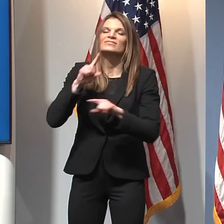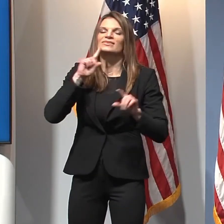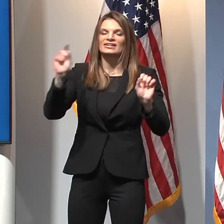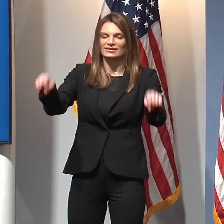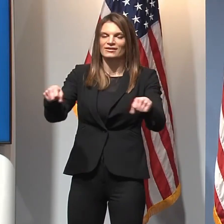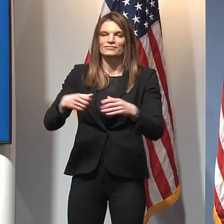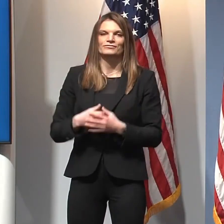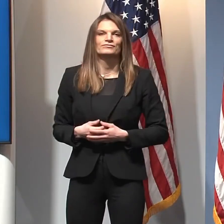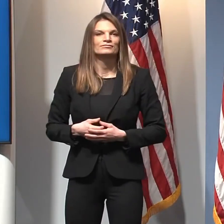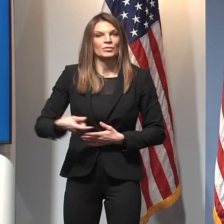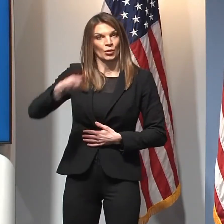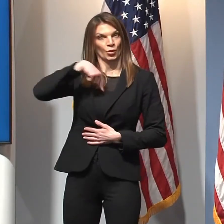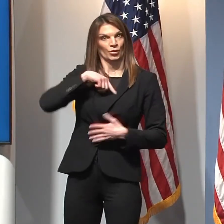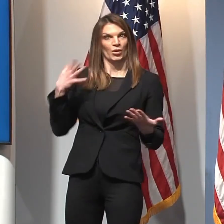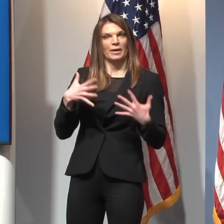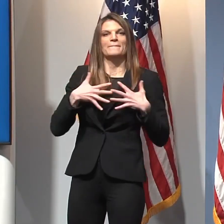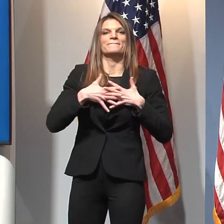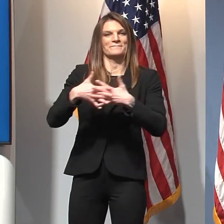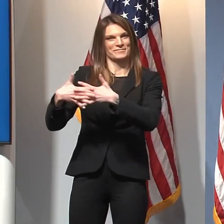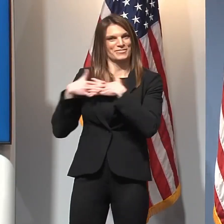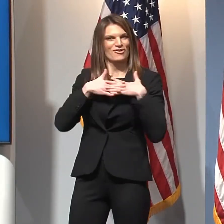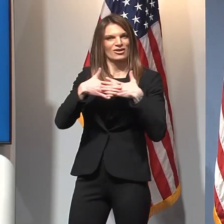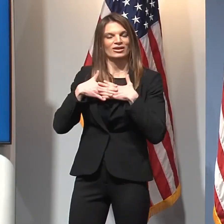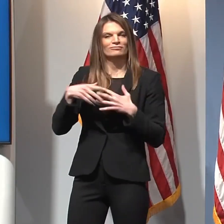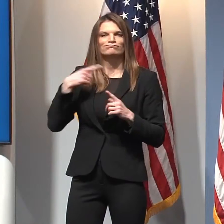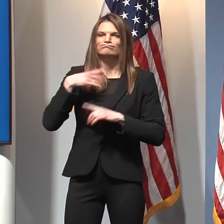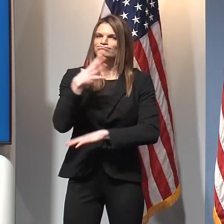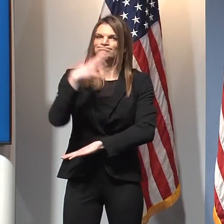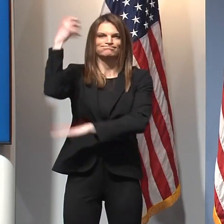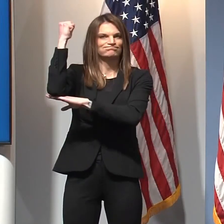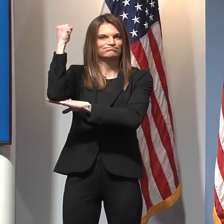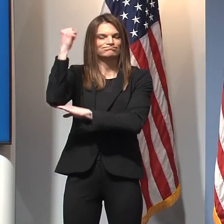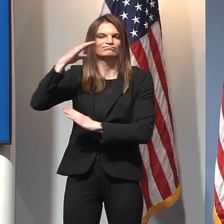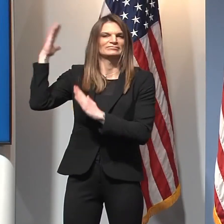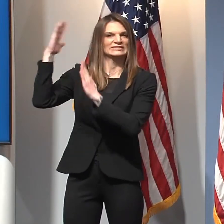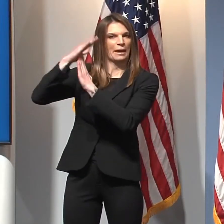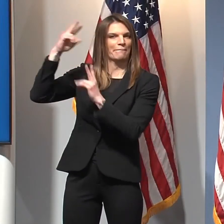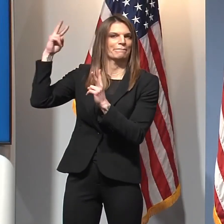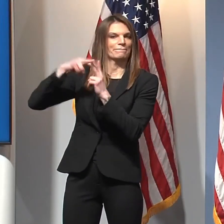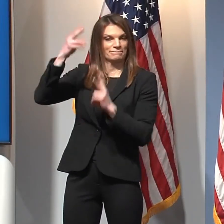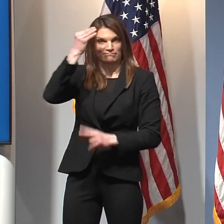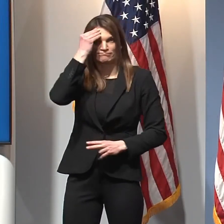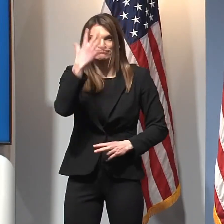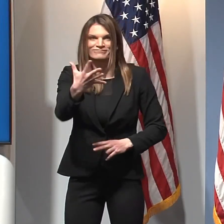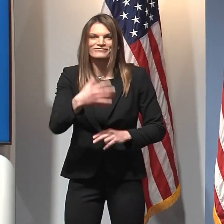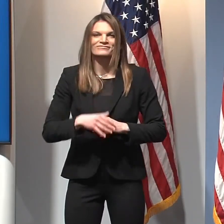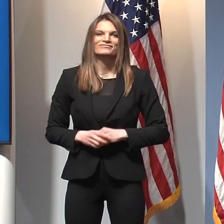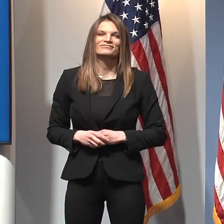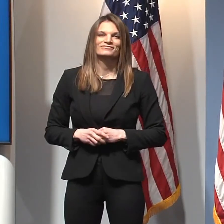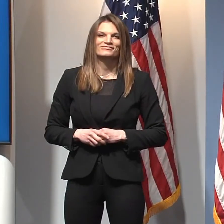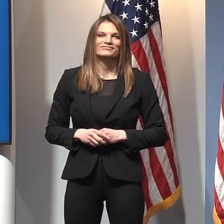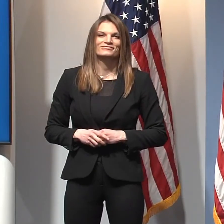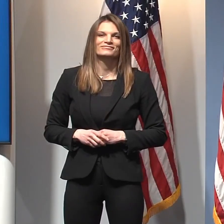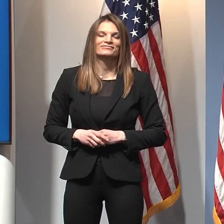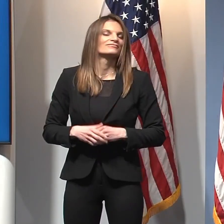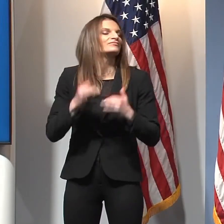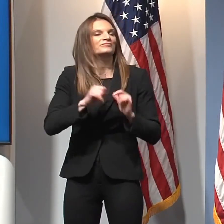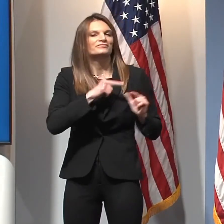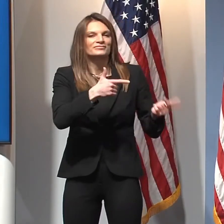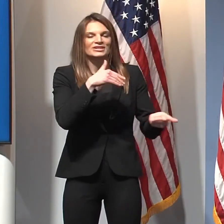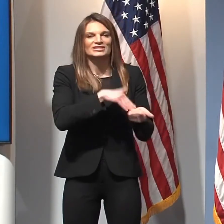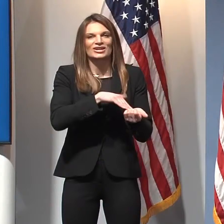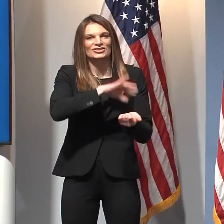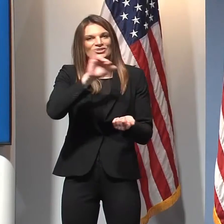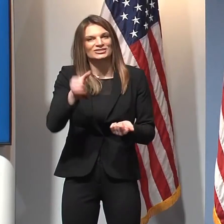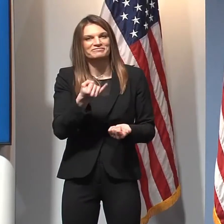forward. We're America, second to none, and we own the finish line. Don't forget it. Now I'd like to turn it over to